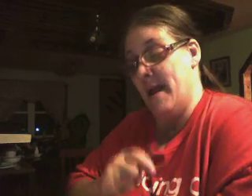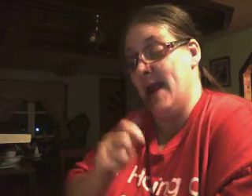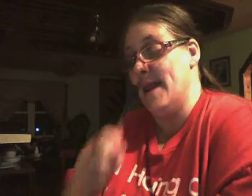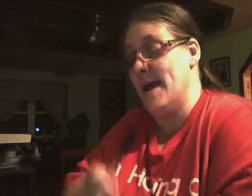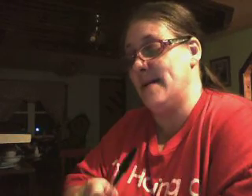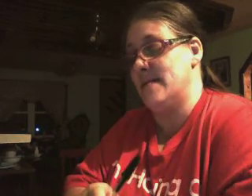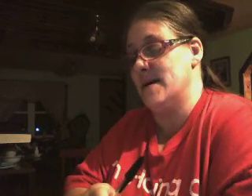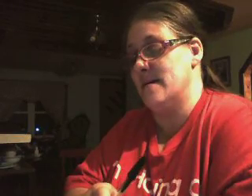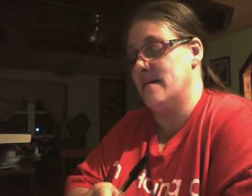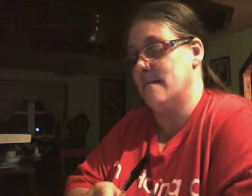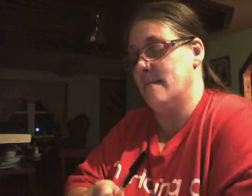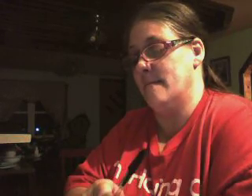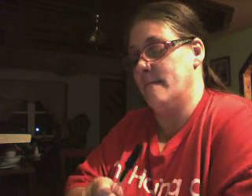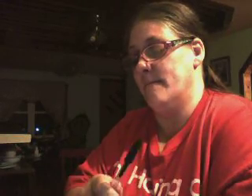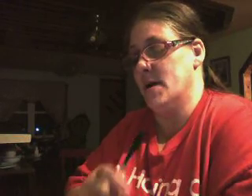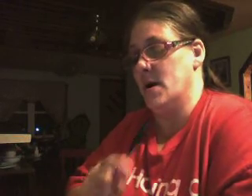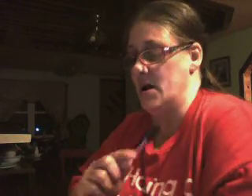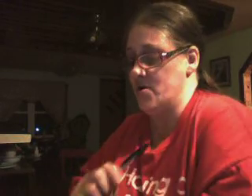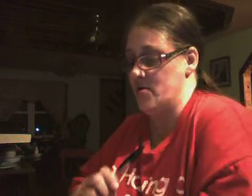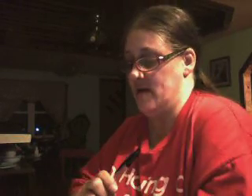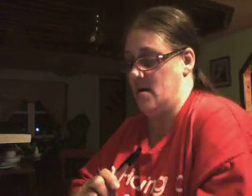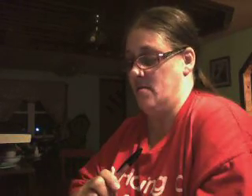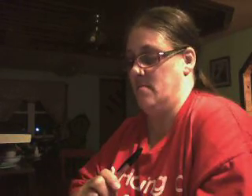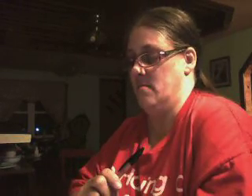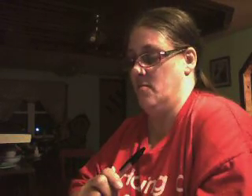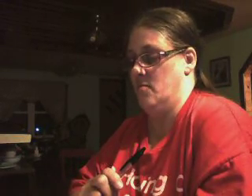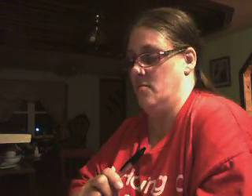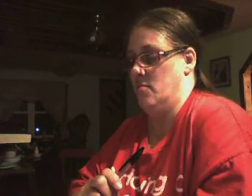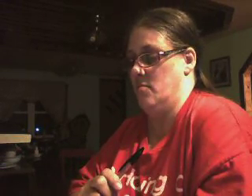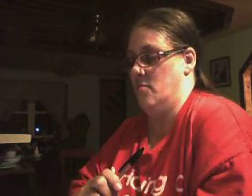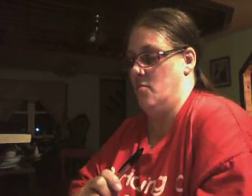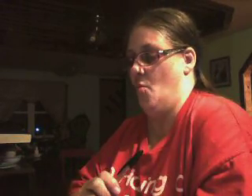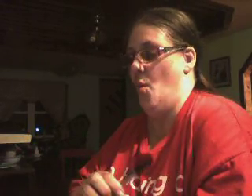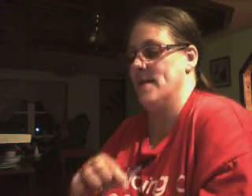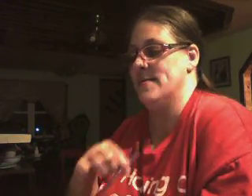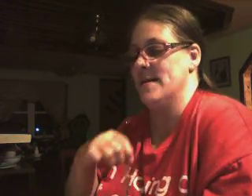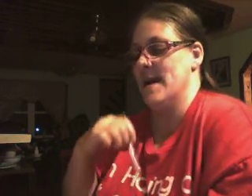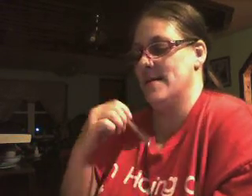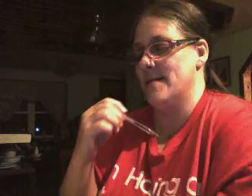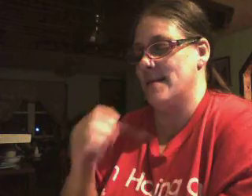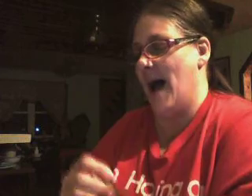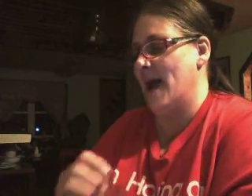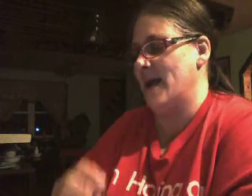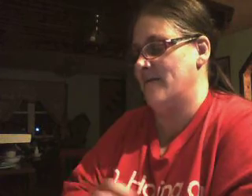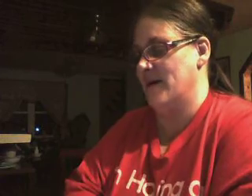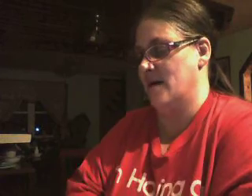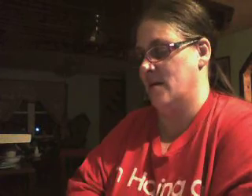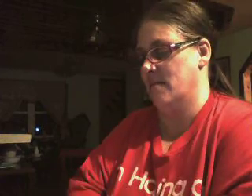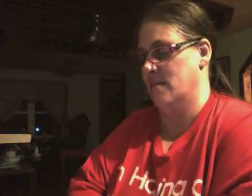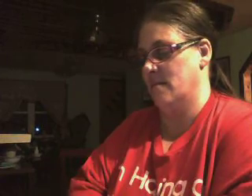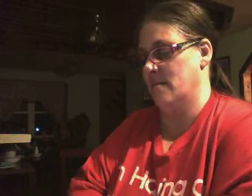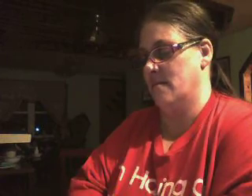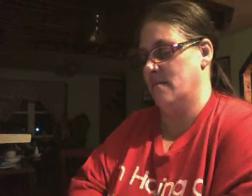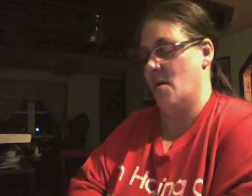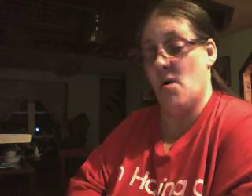be listed under them what's inside of them